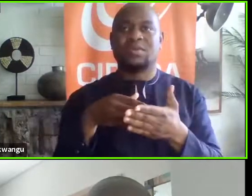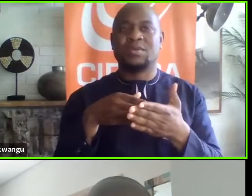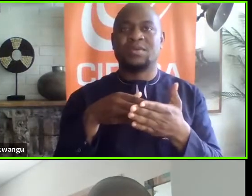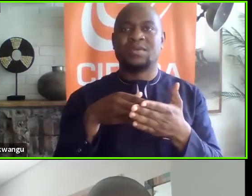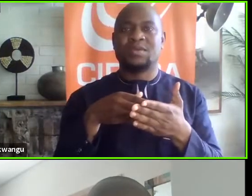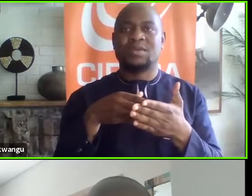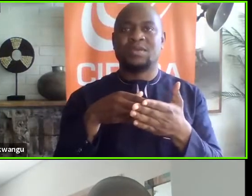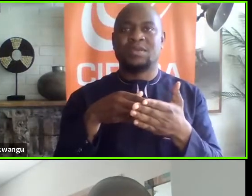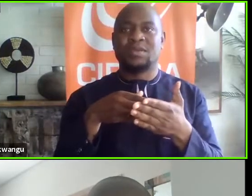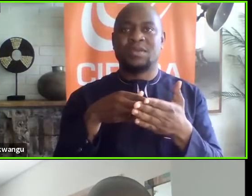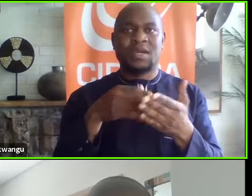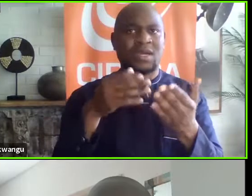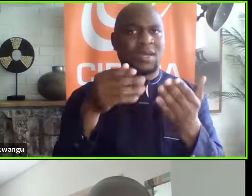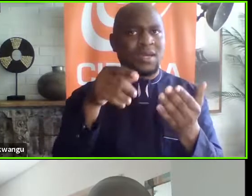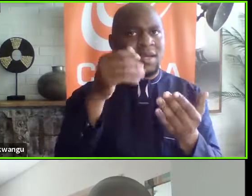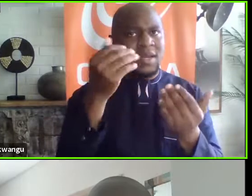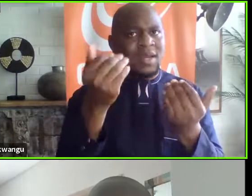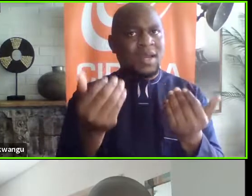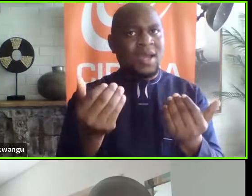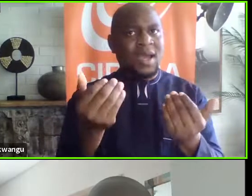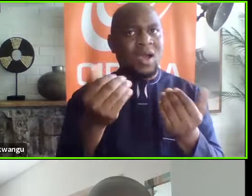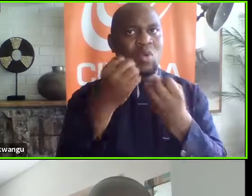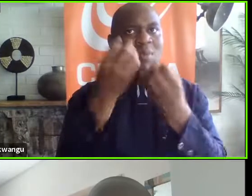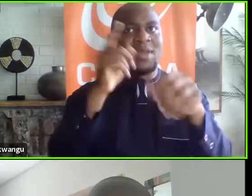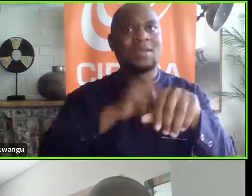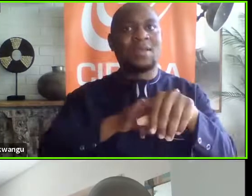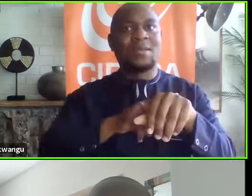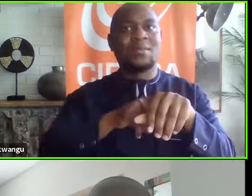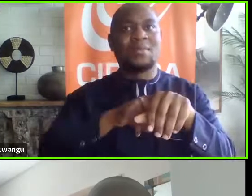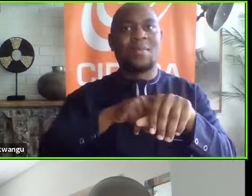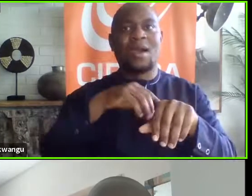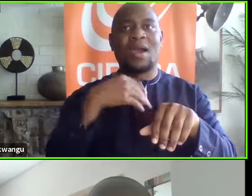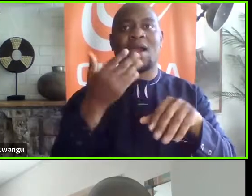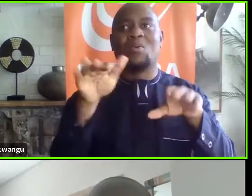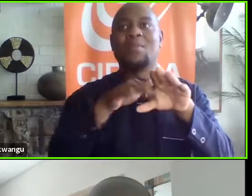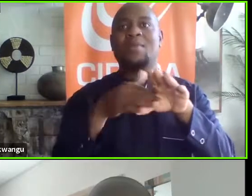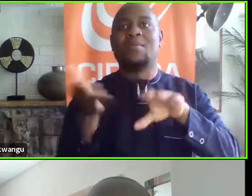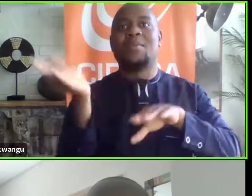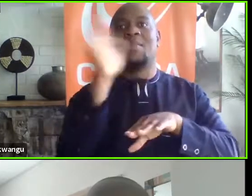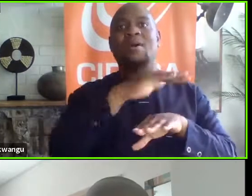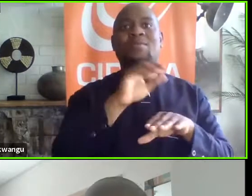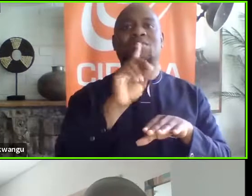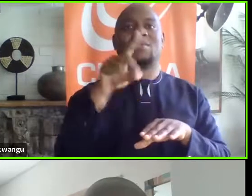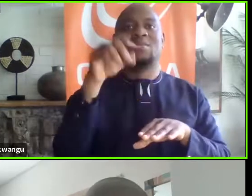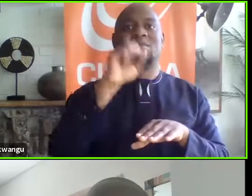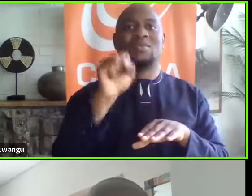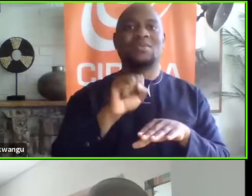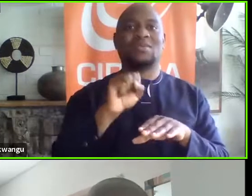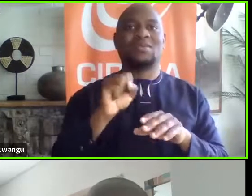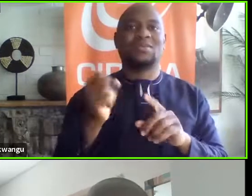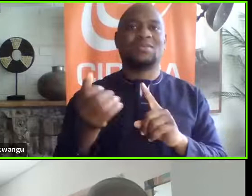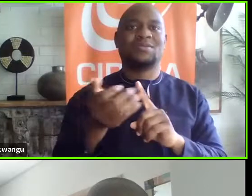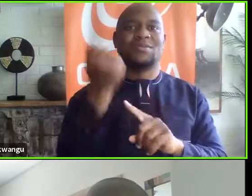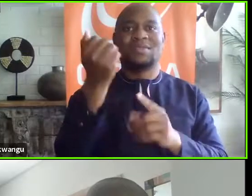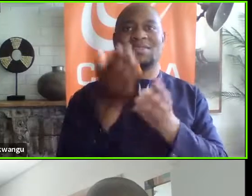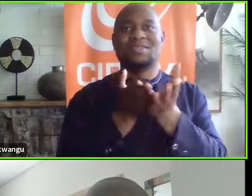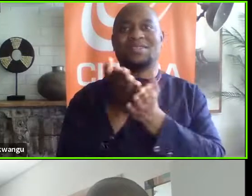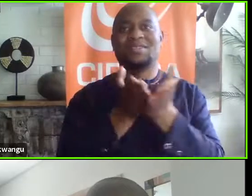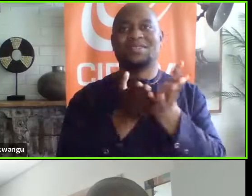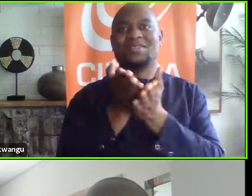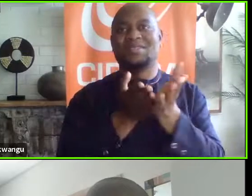has talked about also the learning materials. Many times, our members